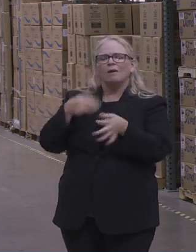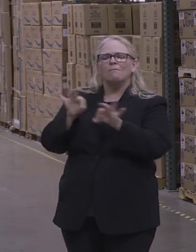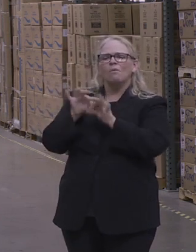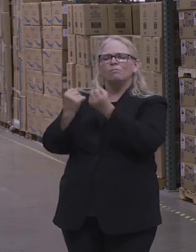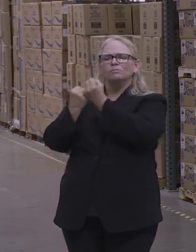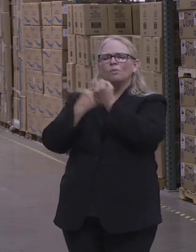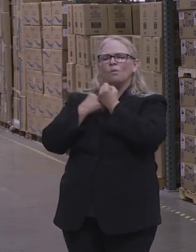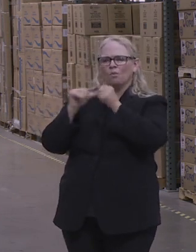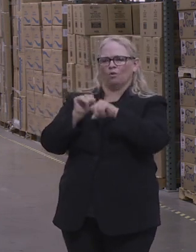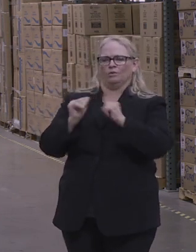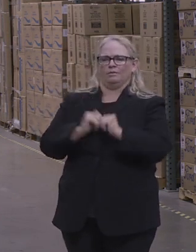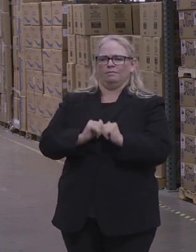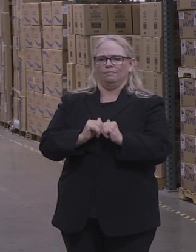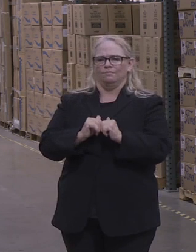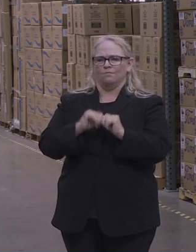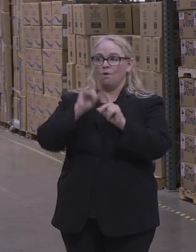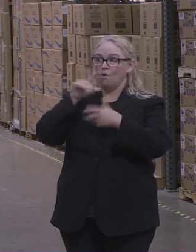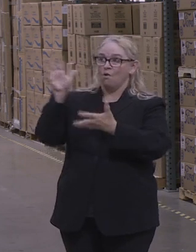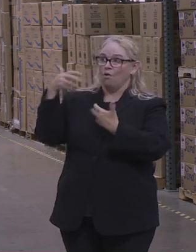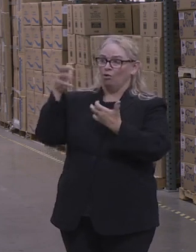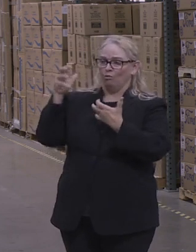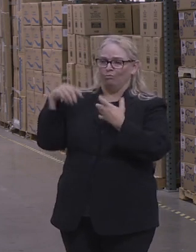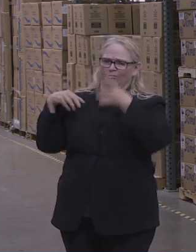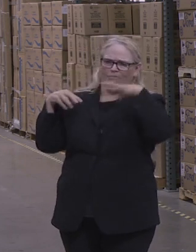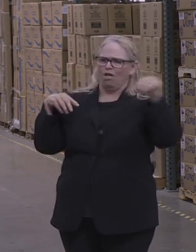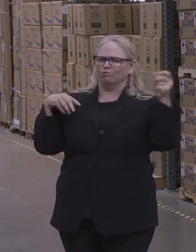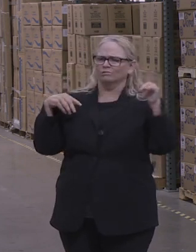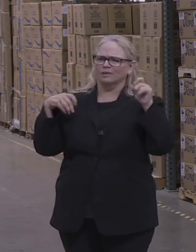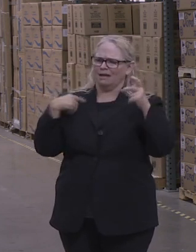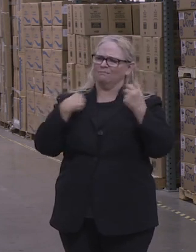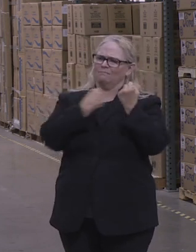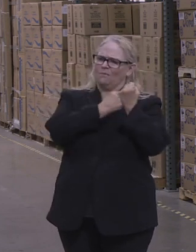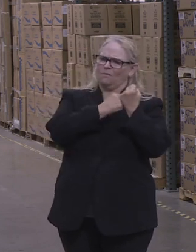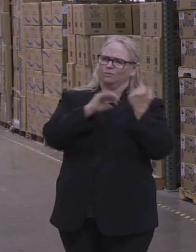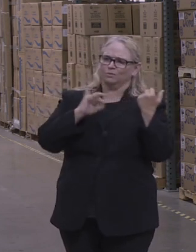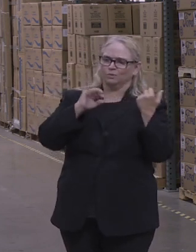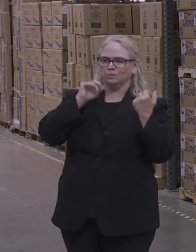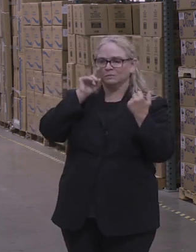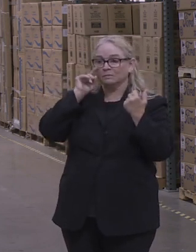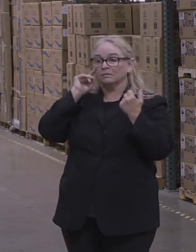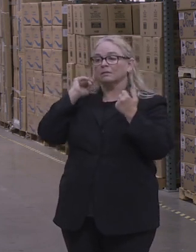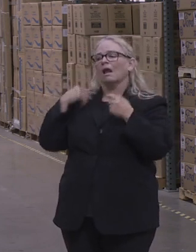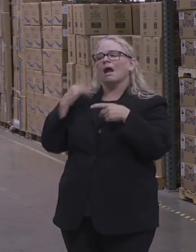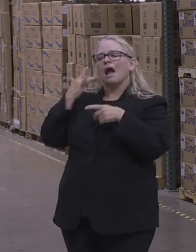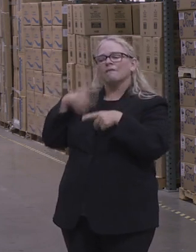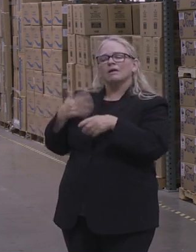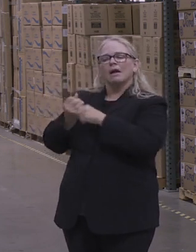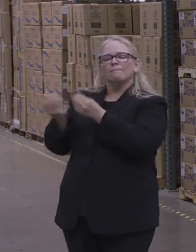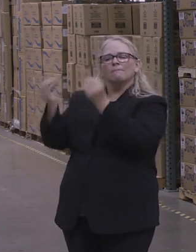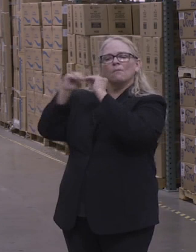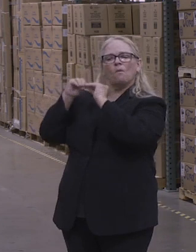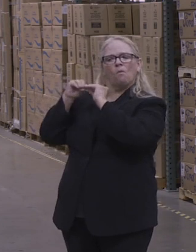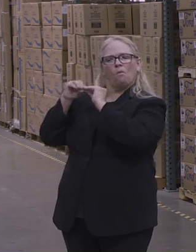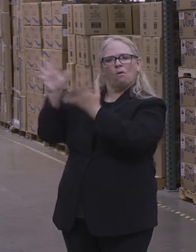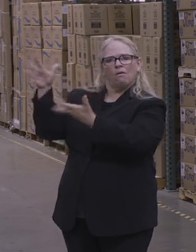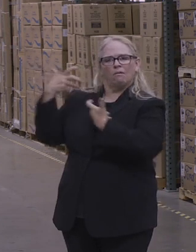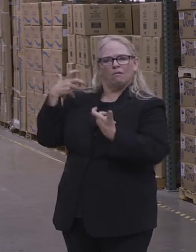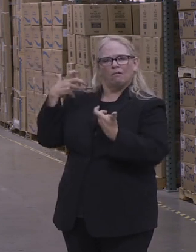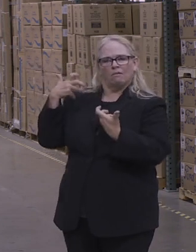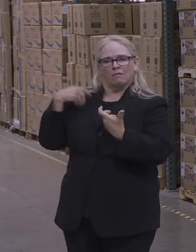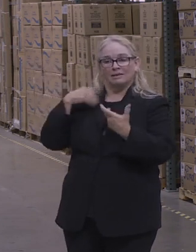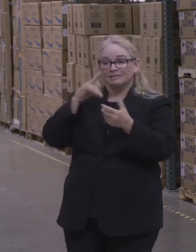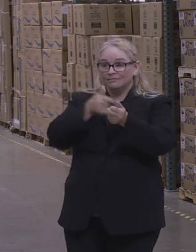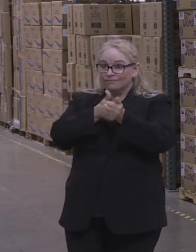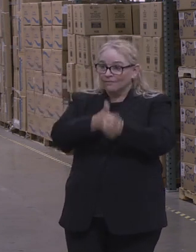And as California has come in at record numbers to procure an unprecedented amount of PPE, following through on the promises and the